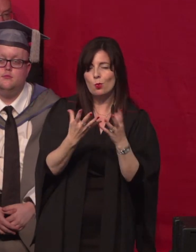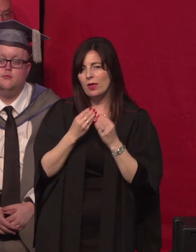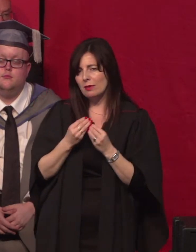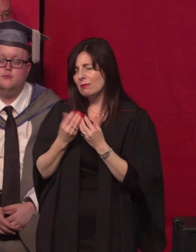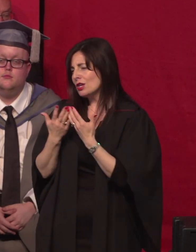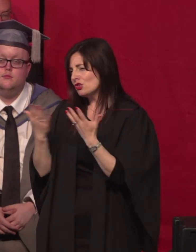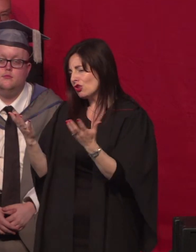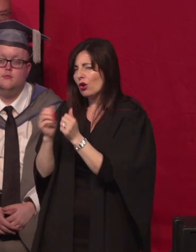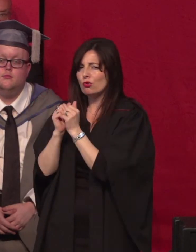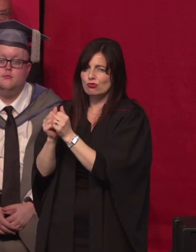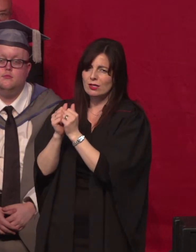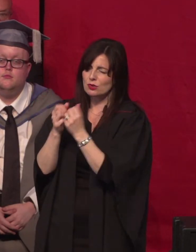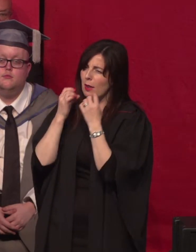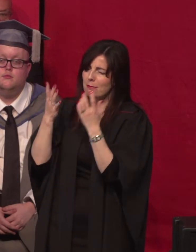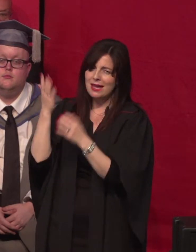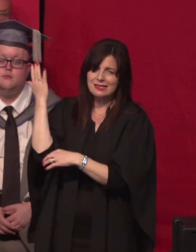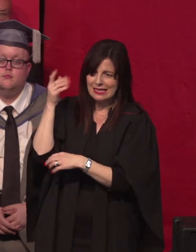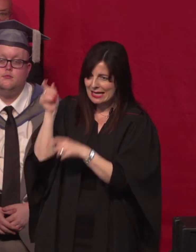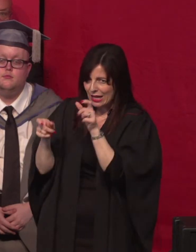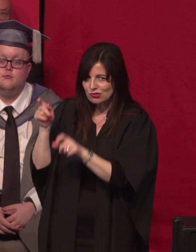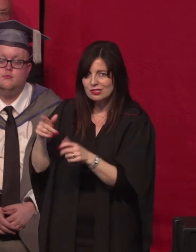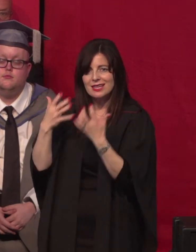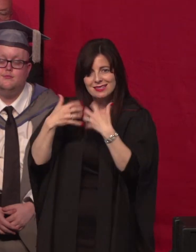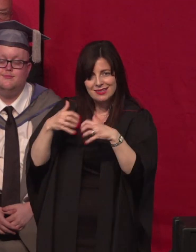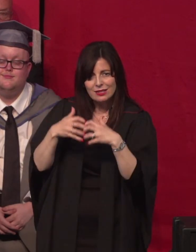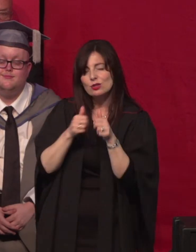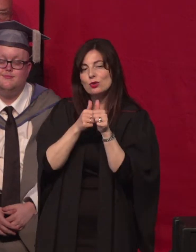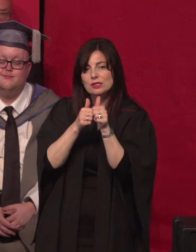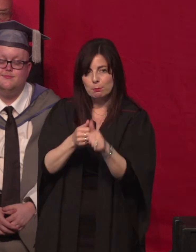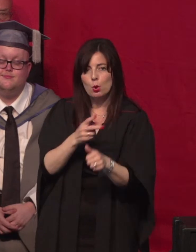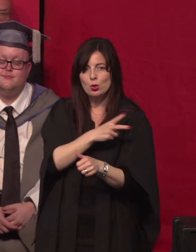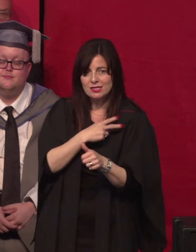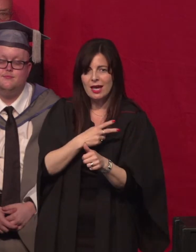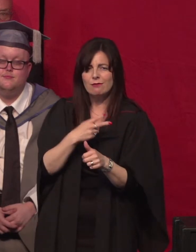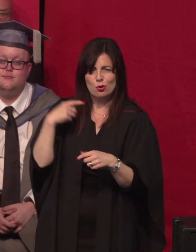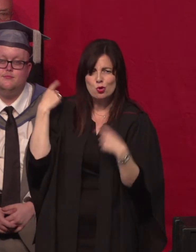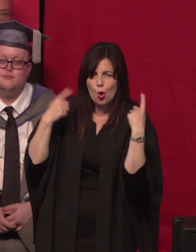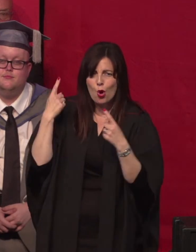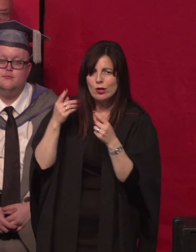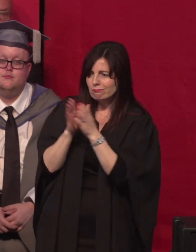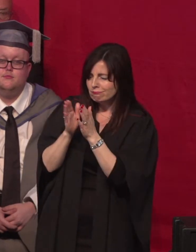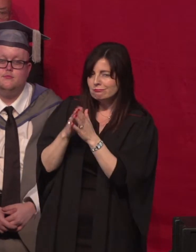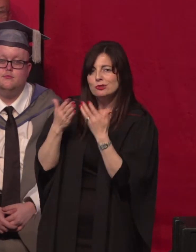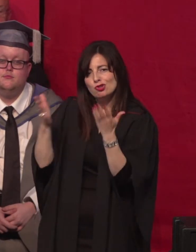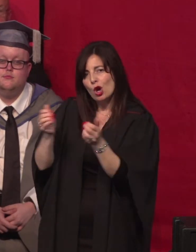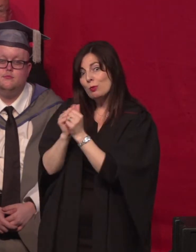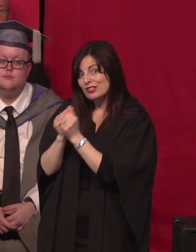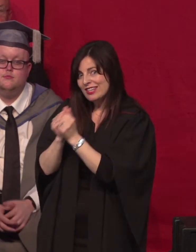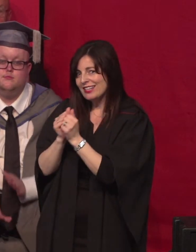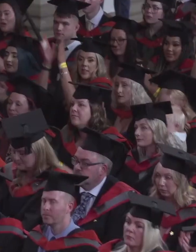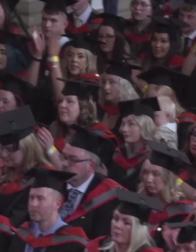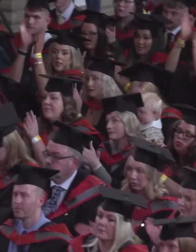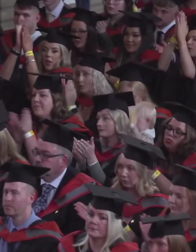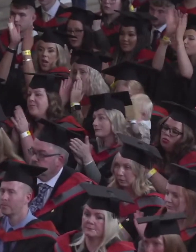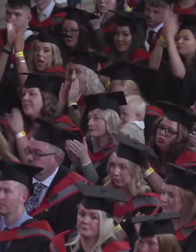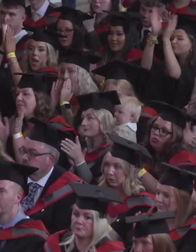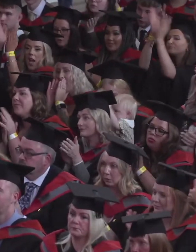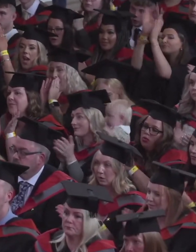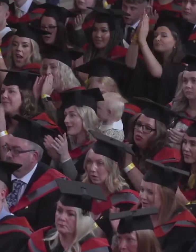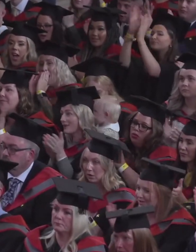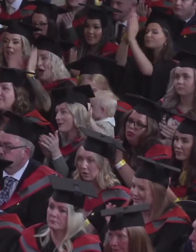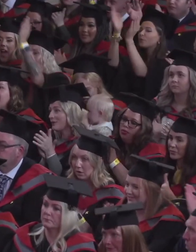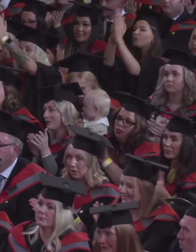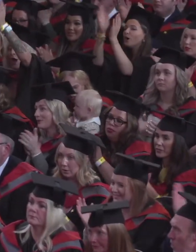gratitude for our amazing lecturers and the technical and support staff. Let's make as much noise as we can to show our appreciation.